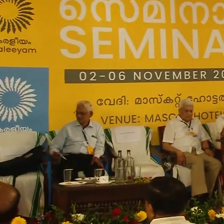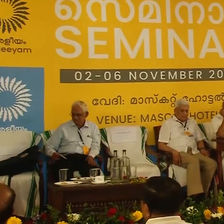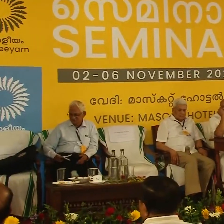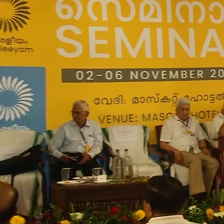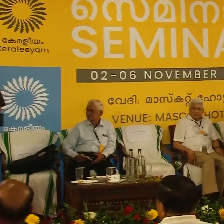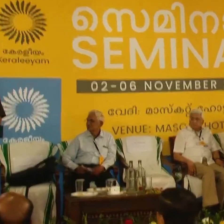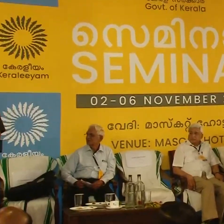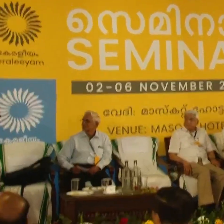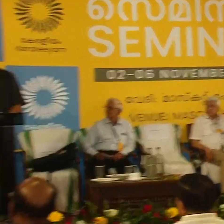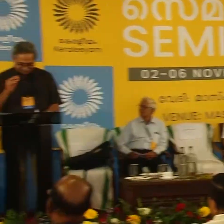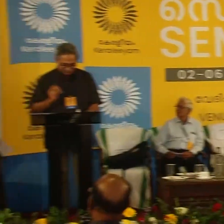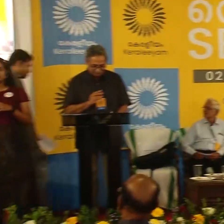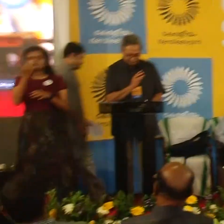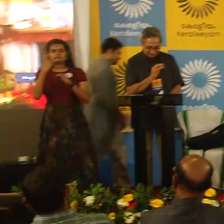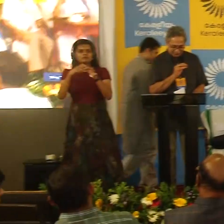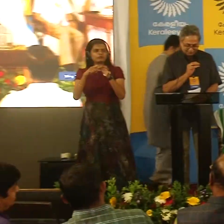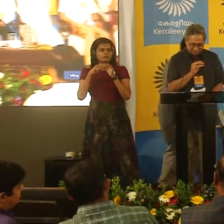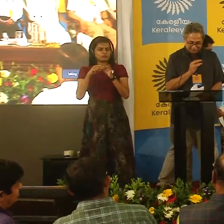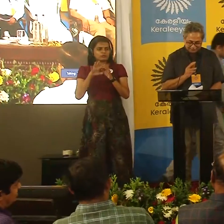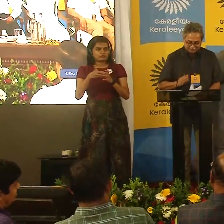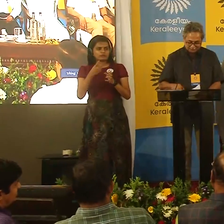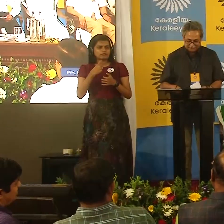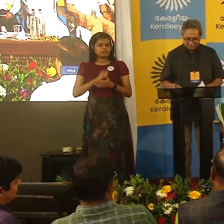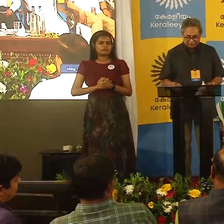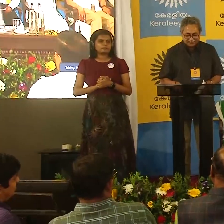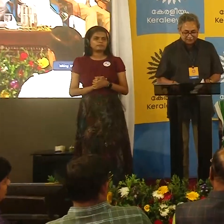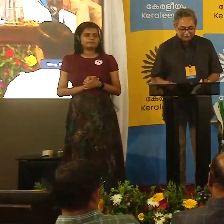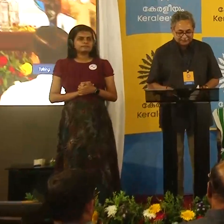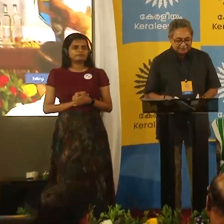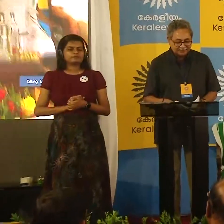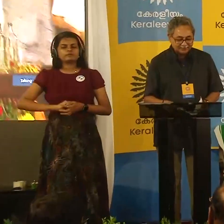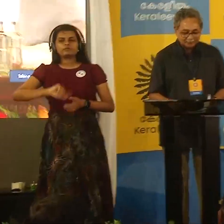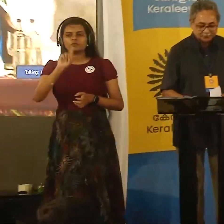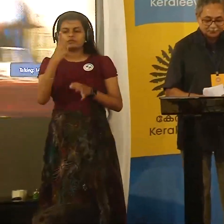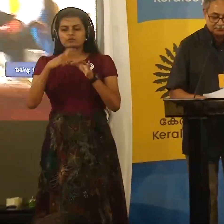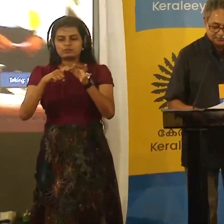just start with some of the questions that have been addressed to me. Firstly,